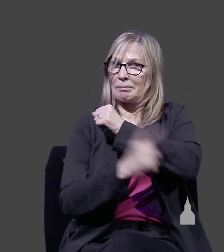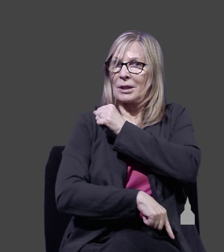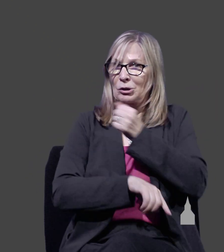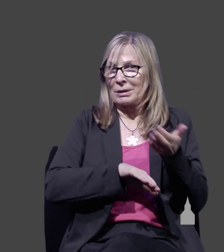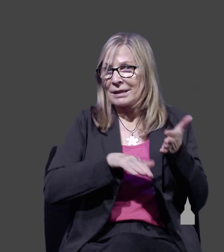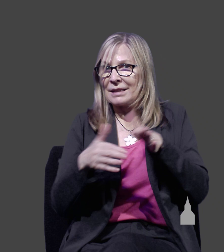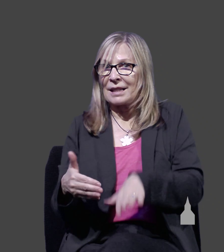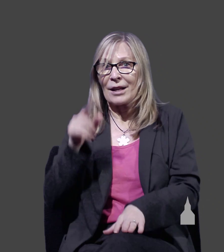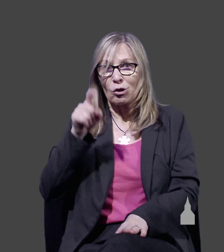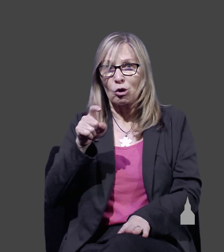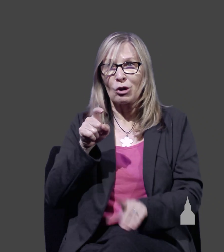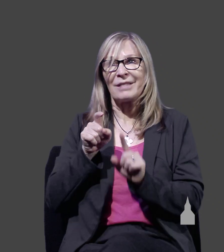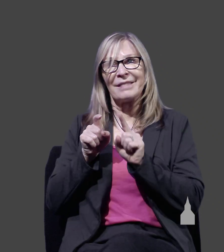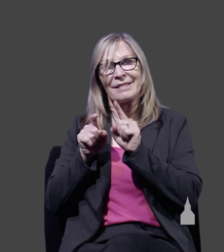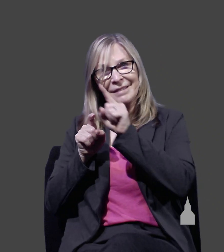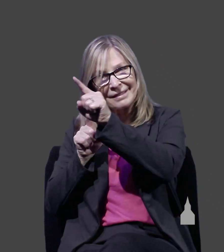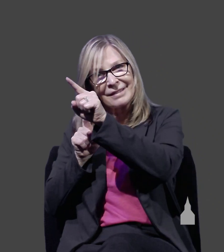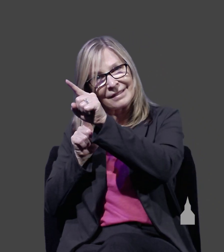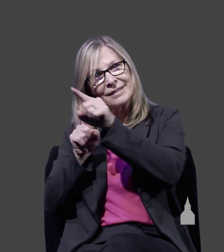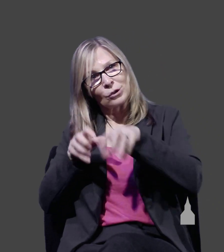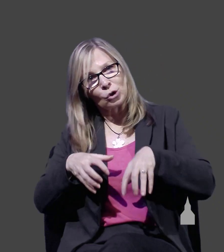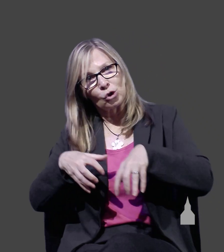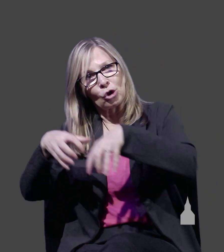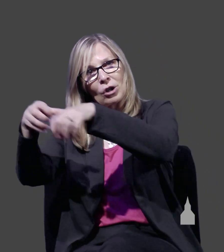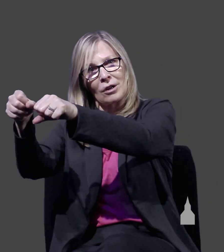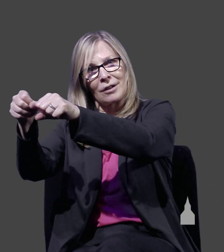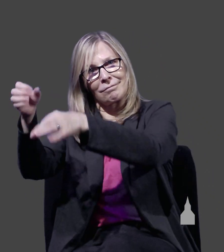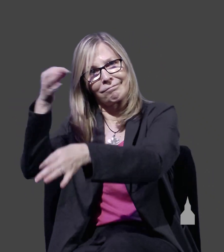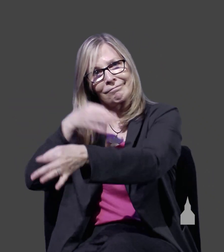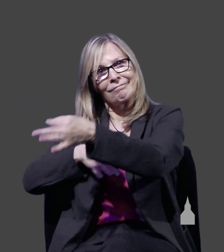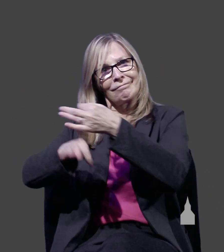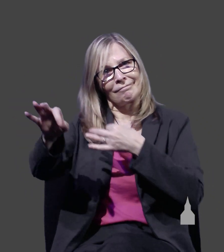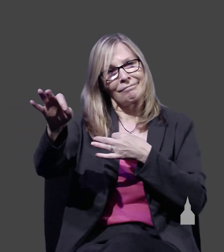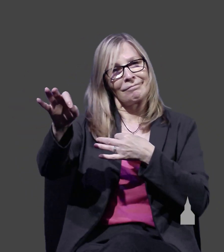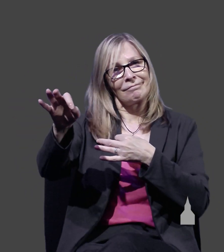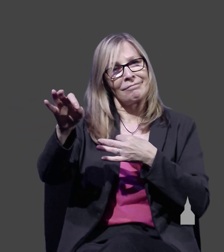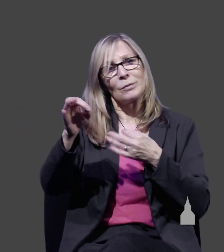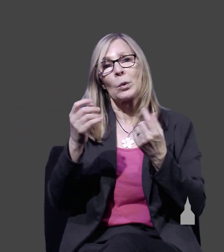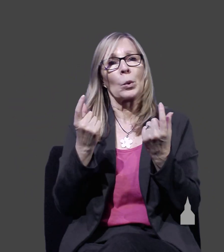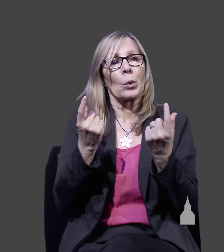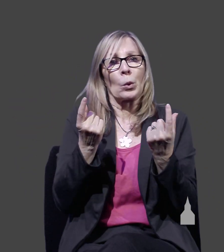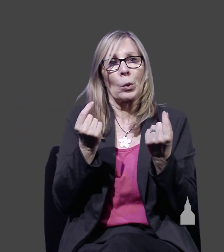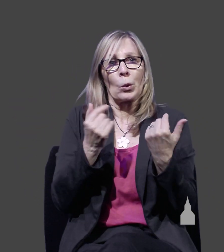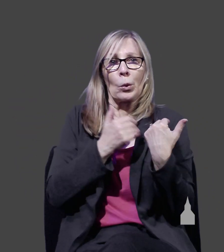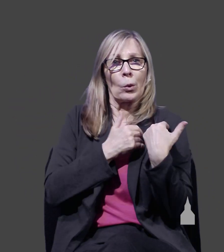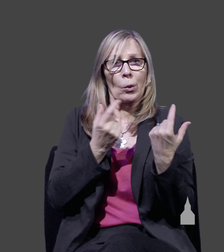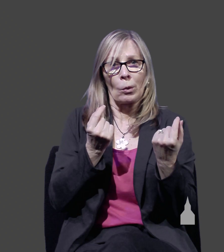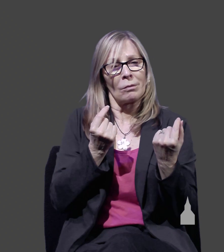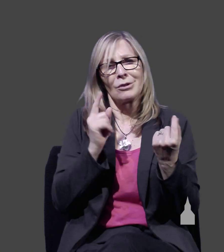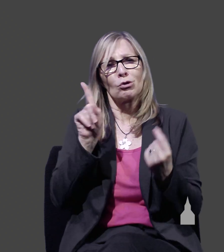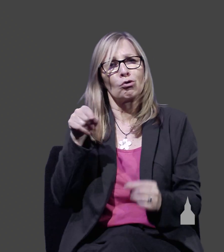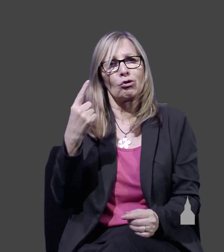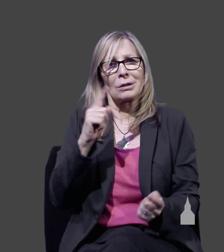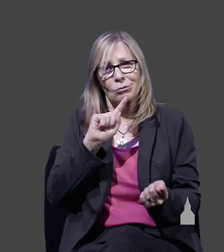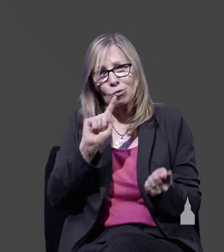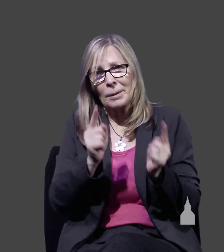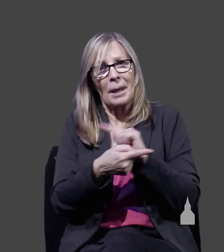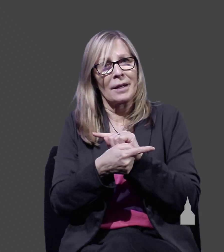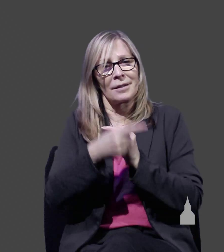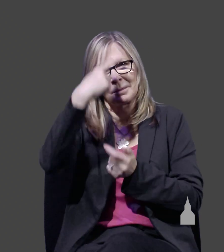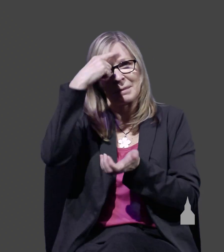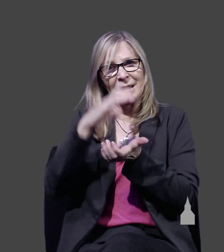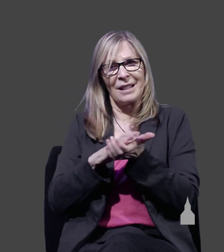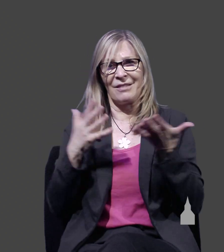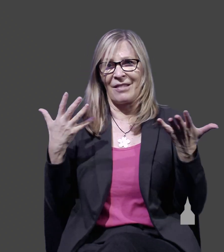place. And if you just repent and believe, you can have eternal life. Your sins are forgiven.